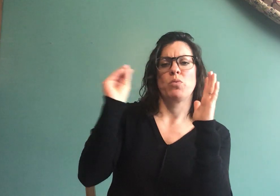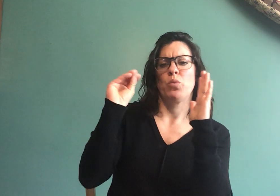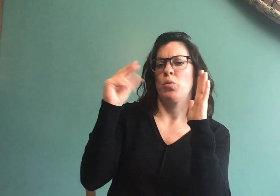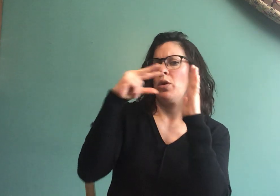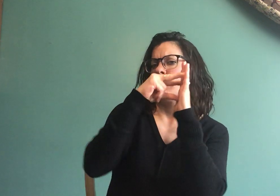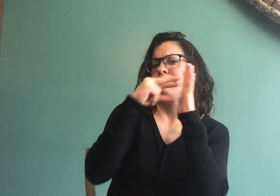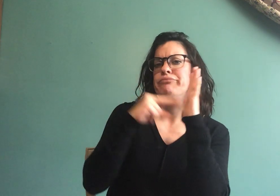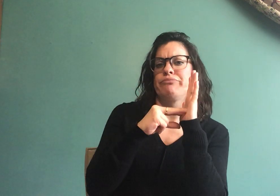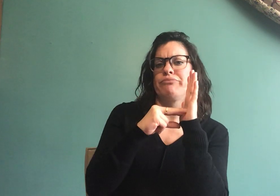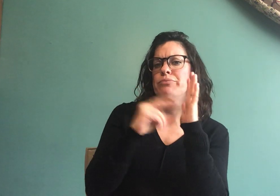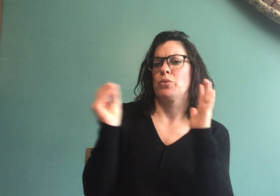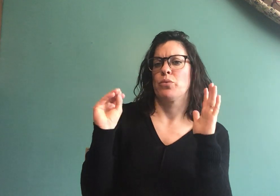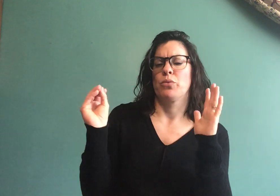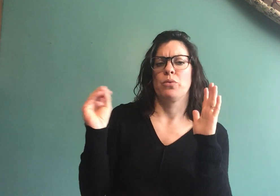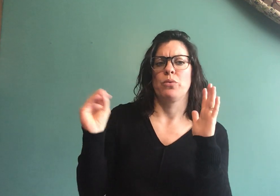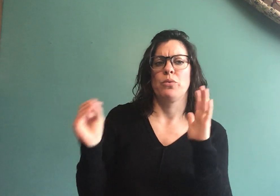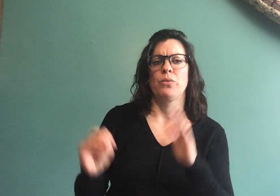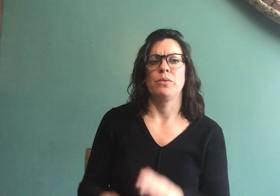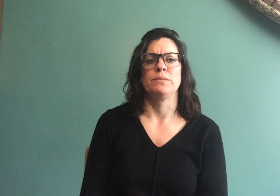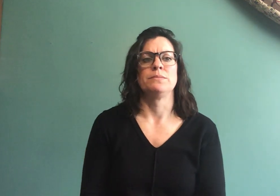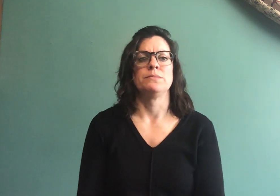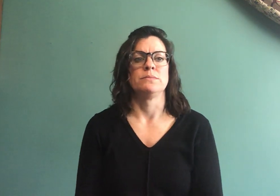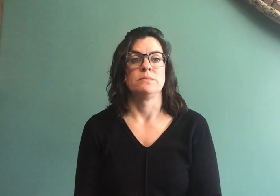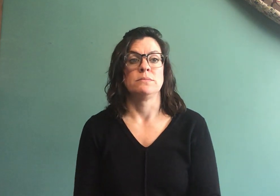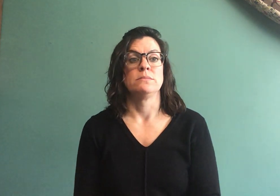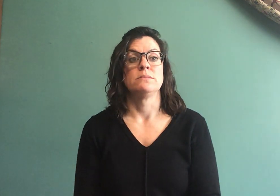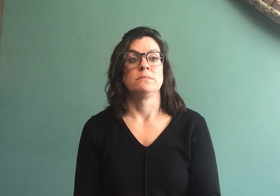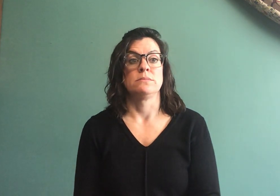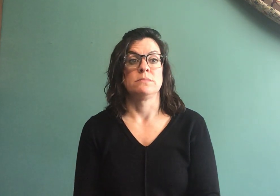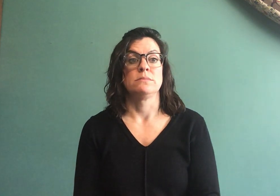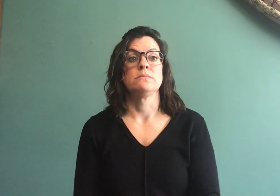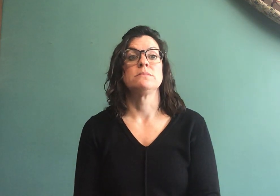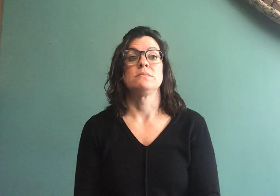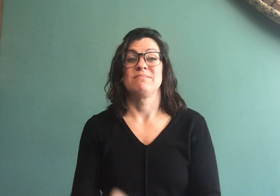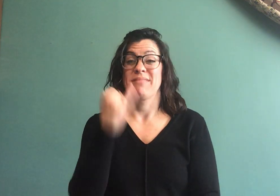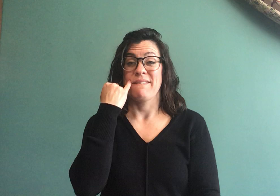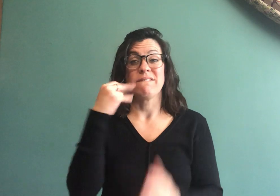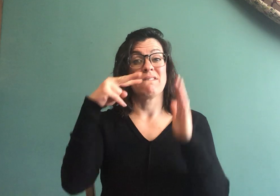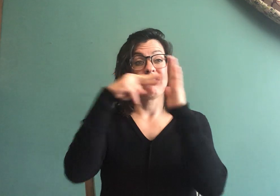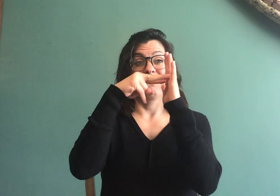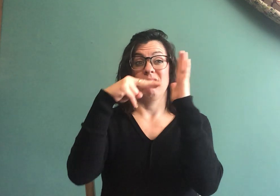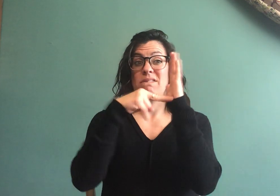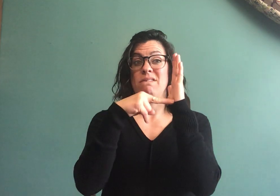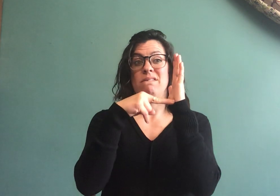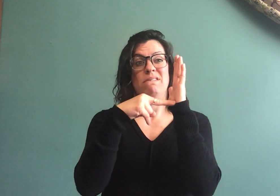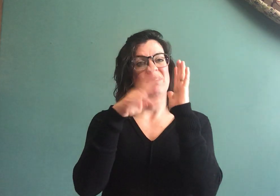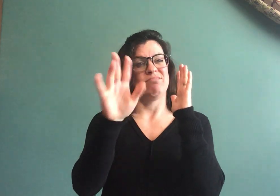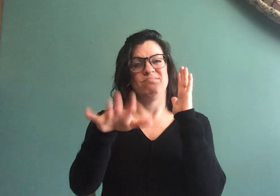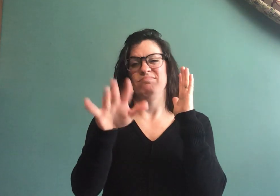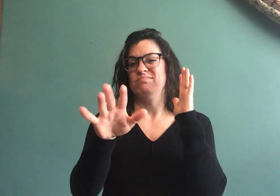Yeah. You do? Yeah, well, my mom said yeah, so. Okay, so I'm gonna bring one up right